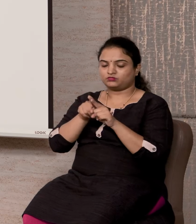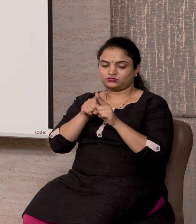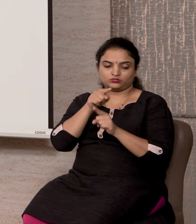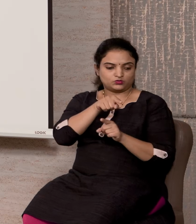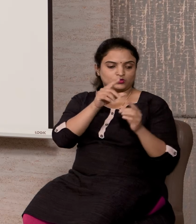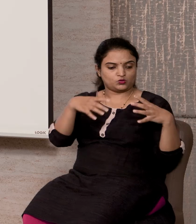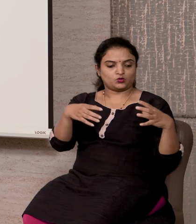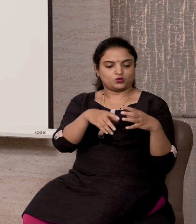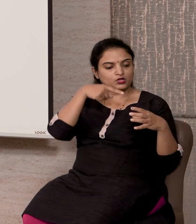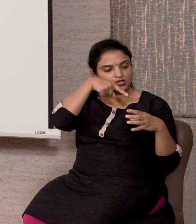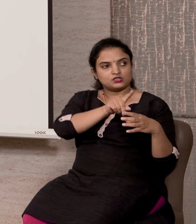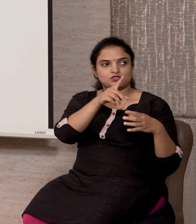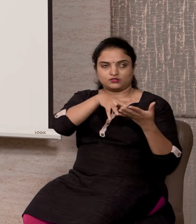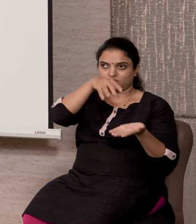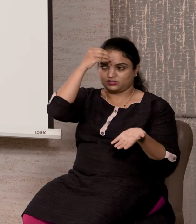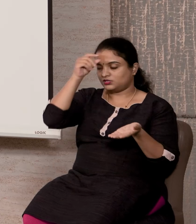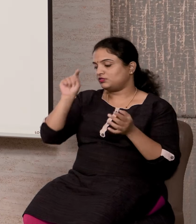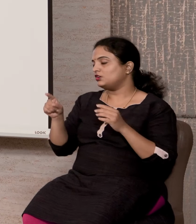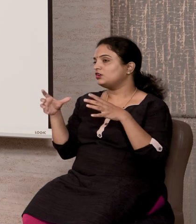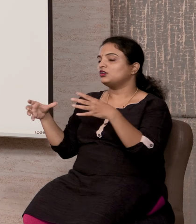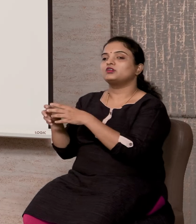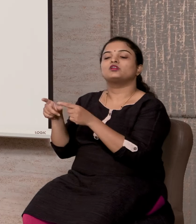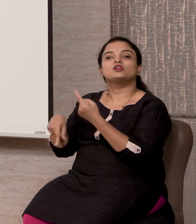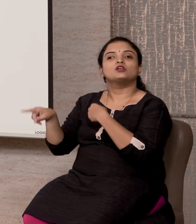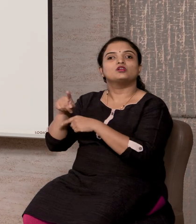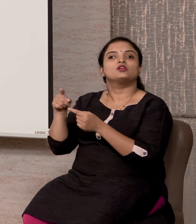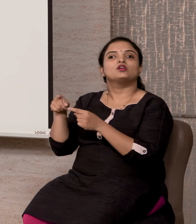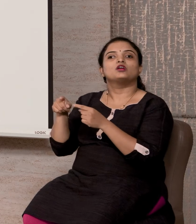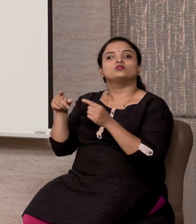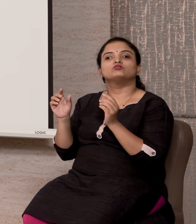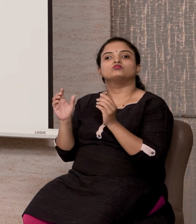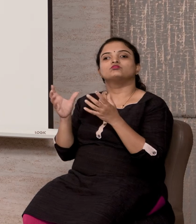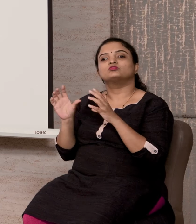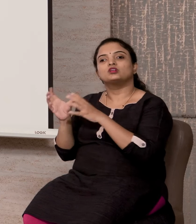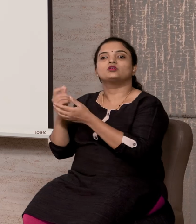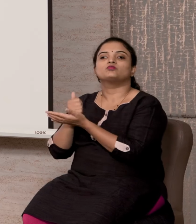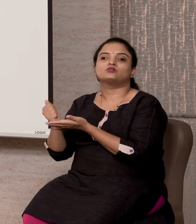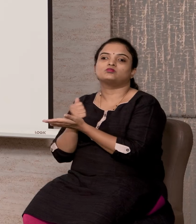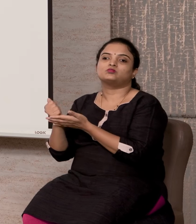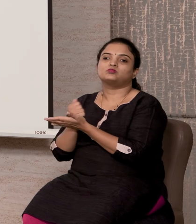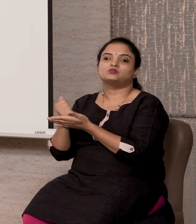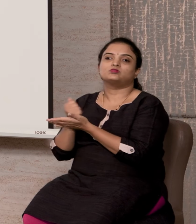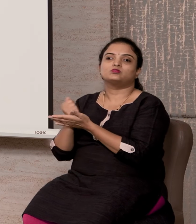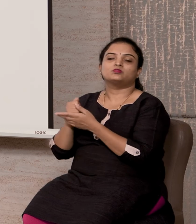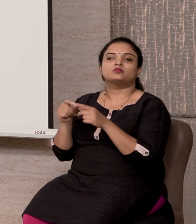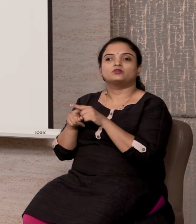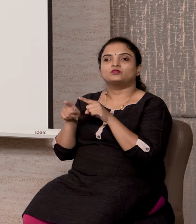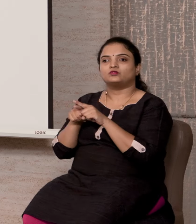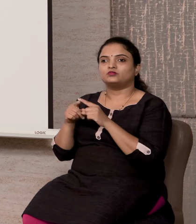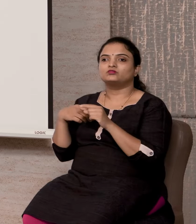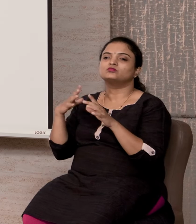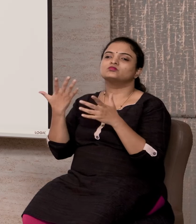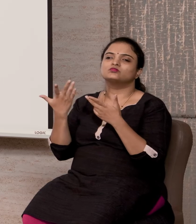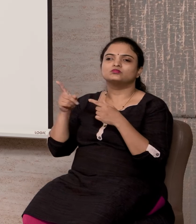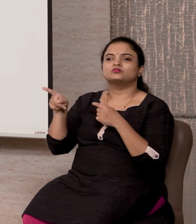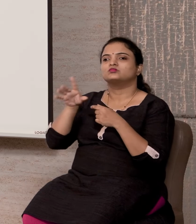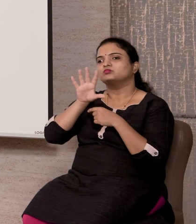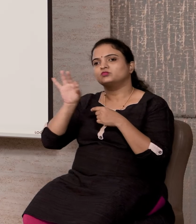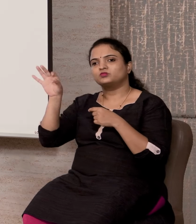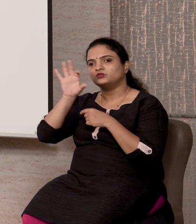about accessibility. The other group will participate in something called as a communities of practice, where they often come together maybe every week once. They meet